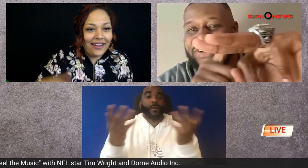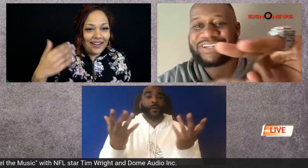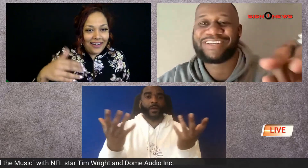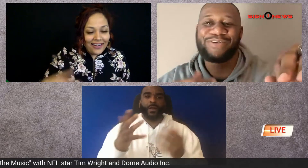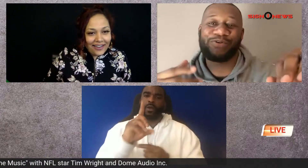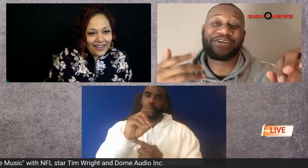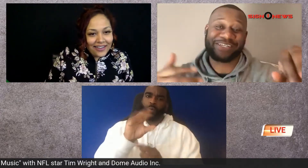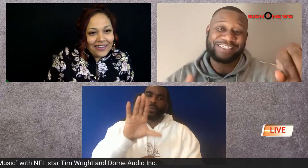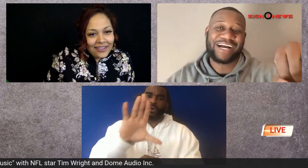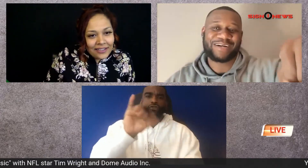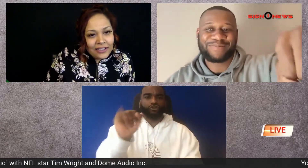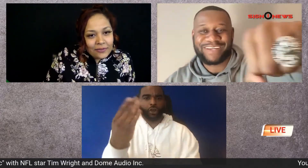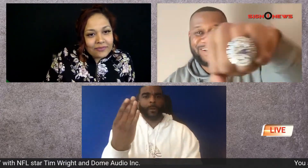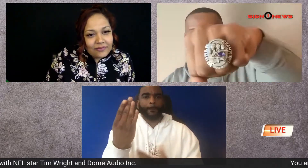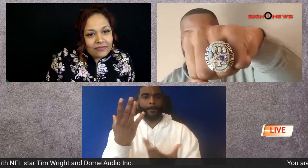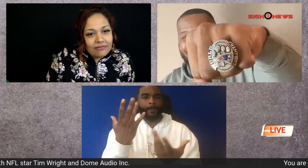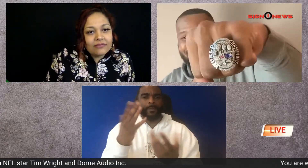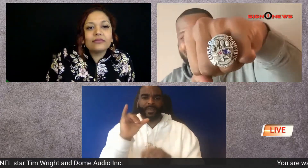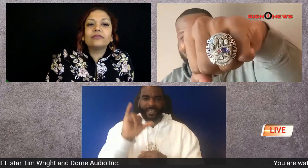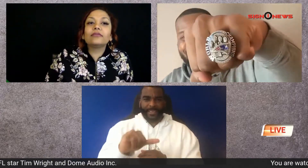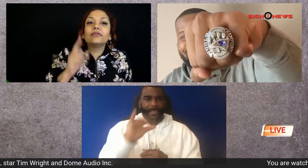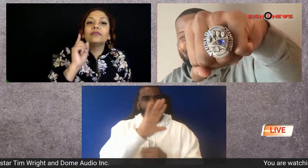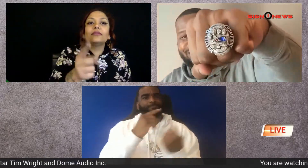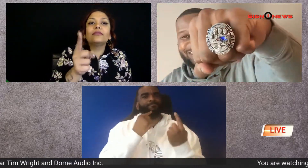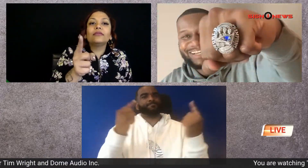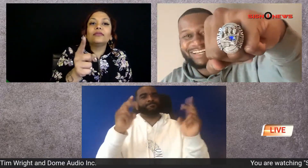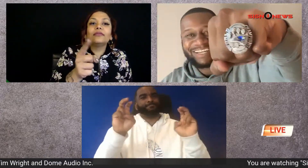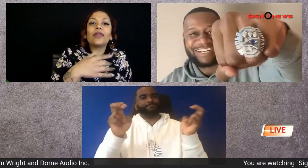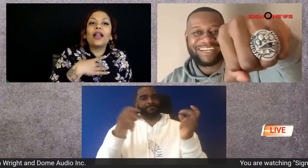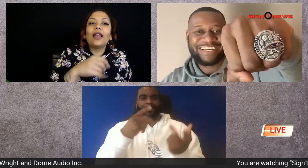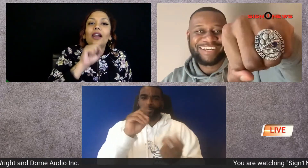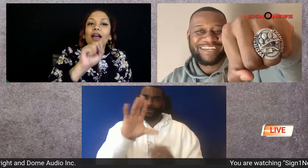the mantra. Do your job. Yep.